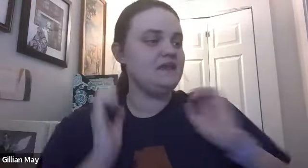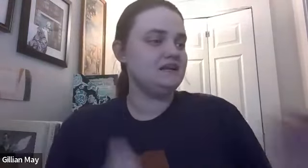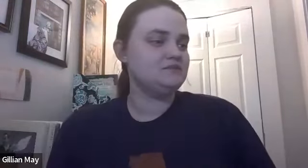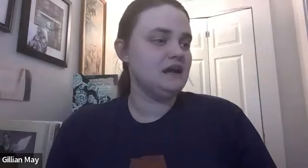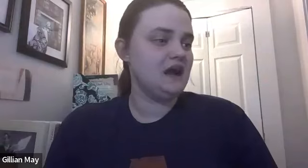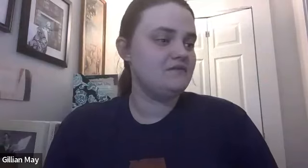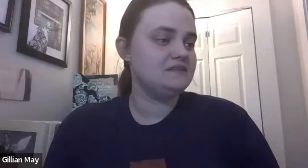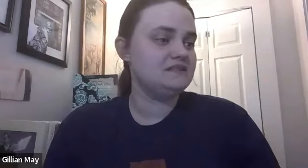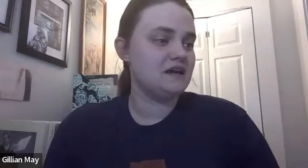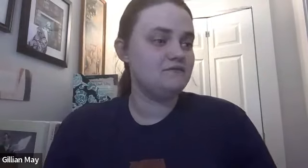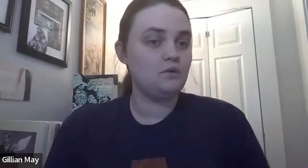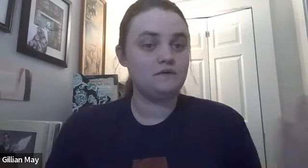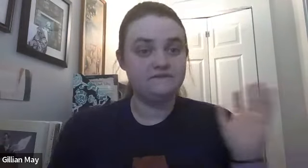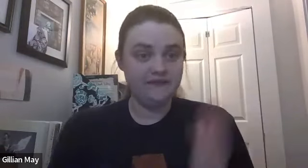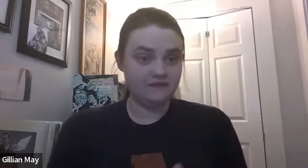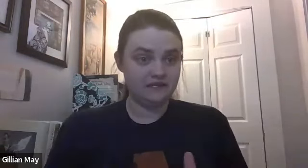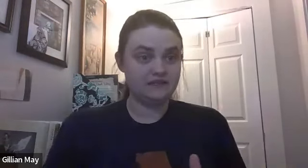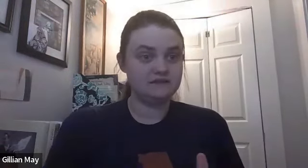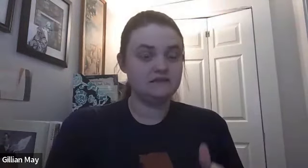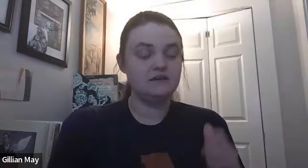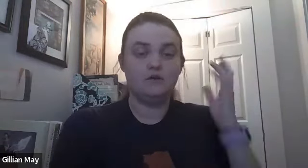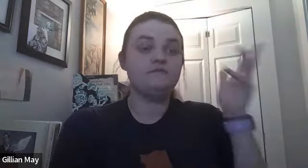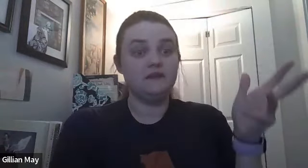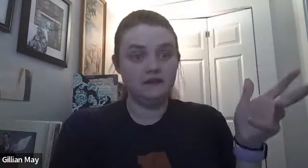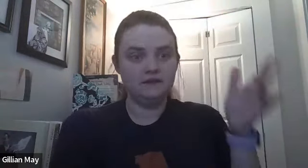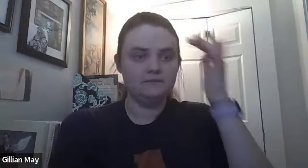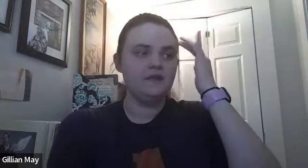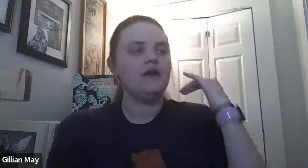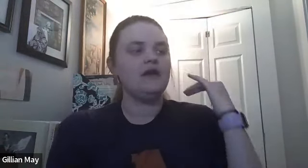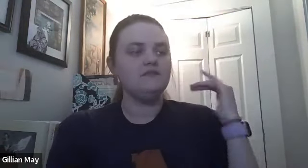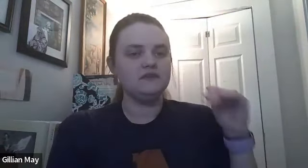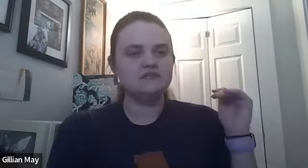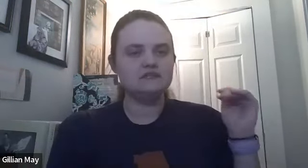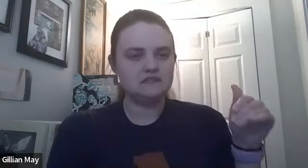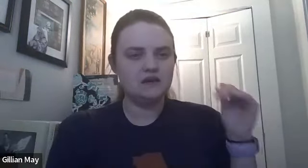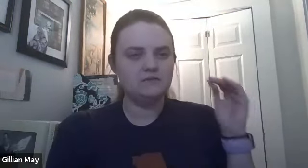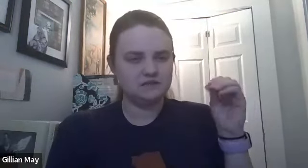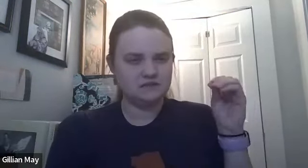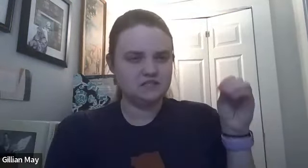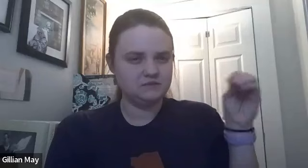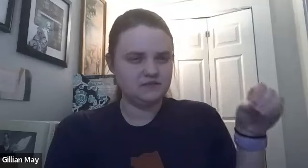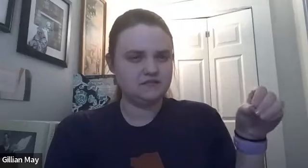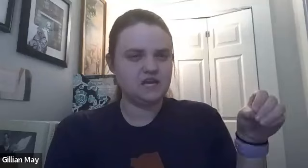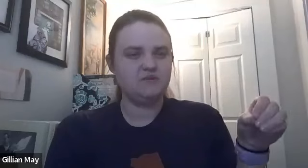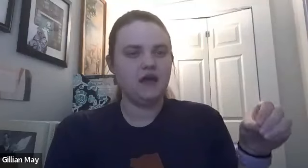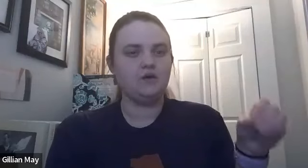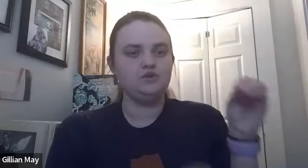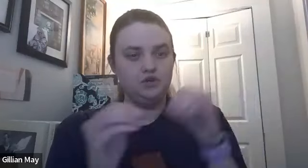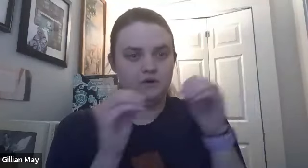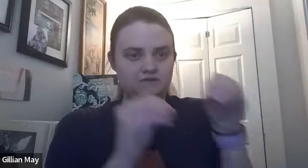the next one I have is the sign for feelings or feeling. And this is the type, this is the specific type of how you are